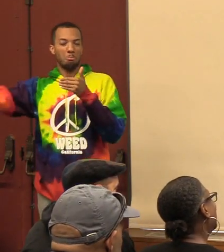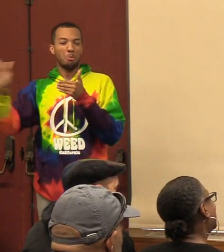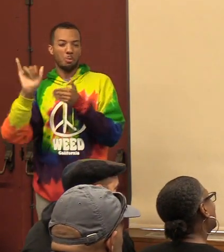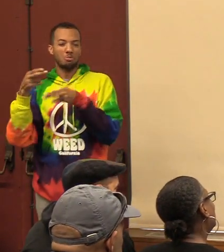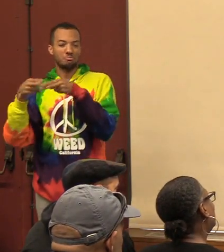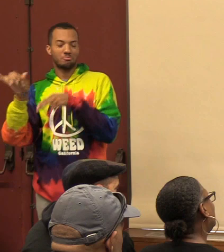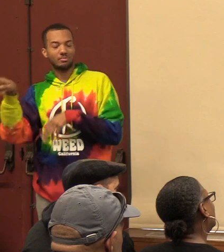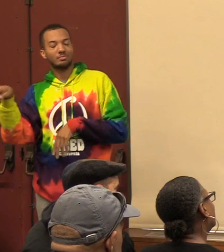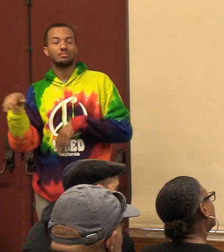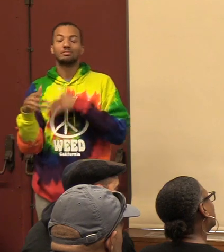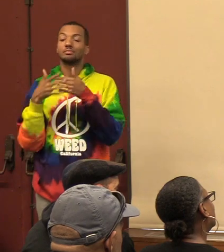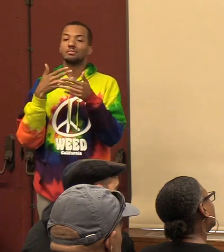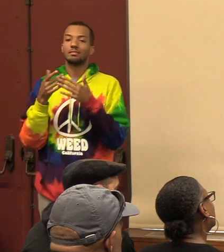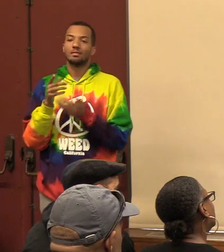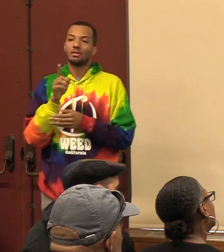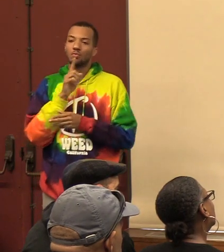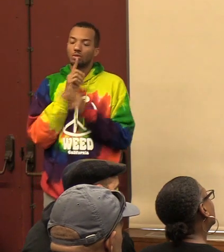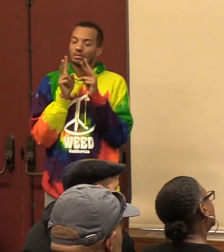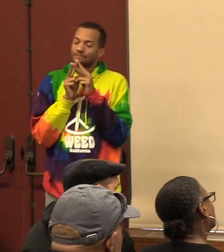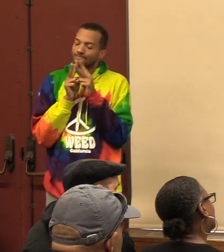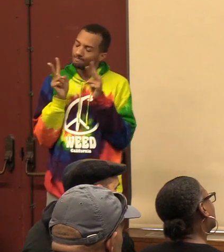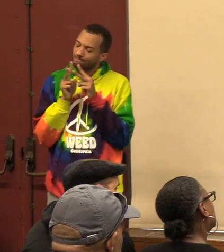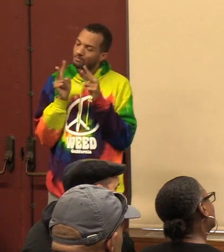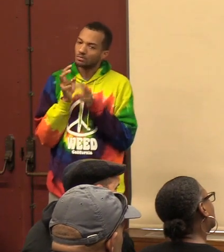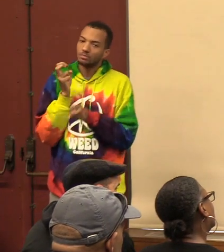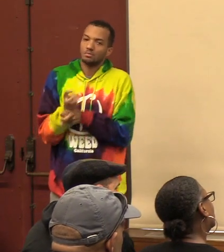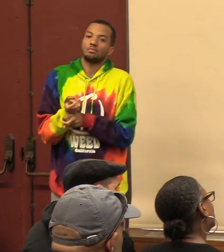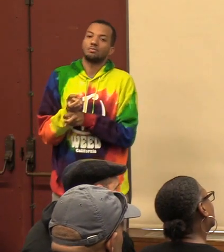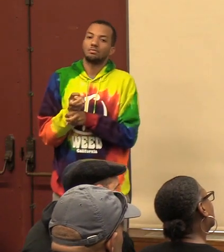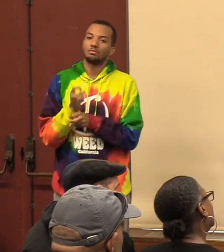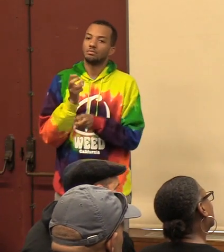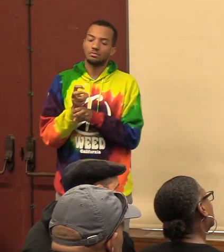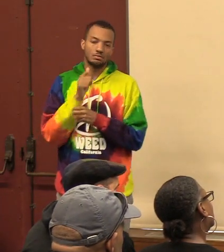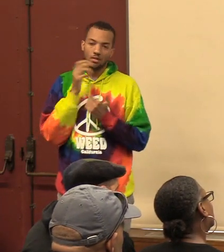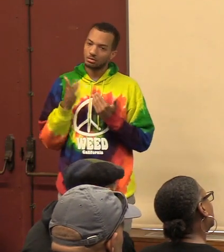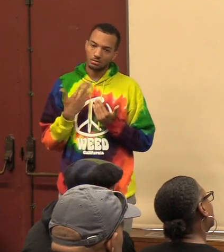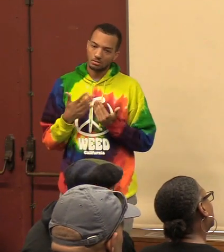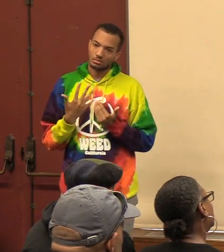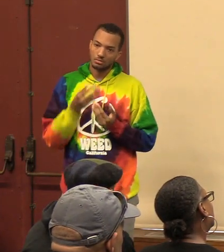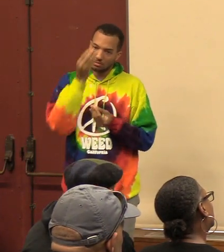And it was all very, very, very difficult.